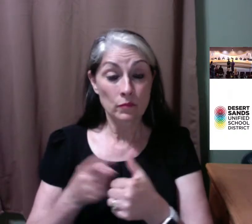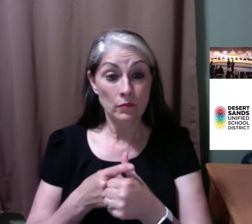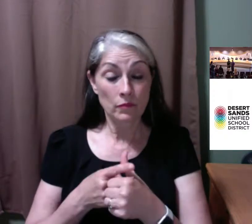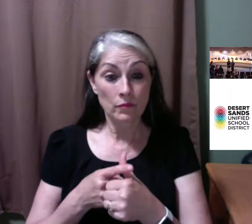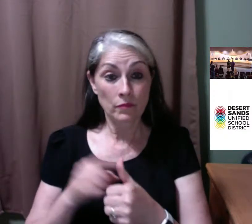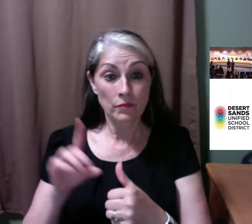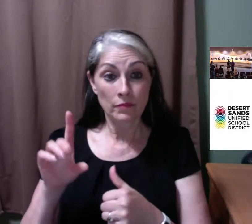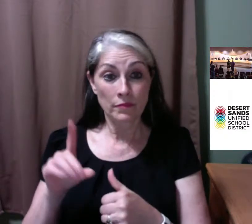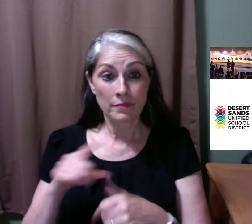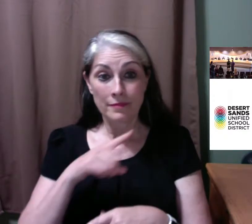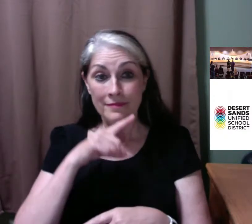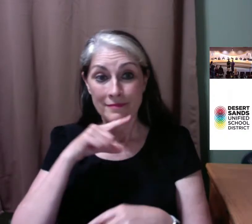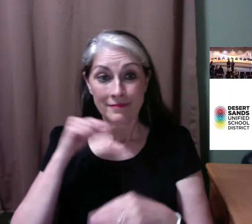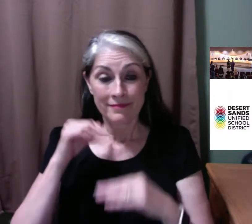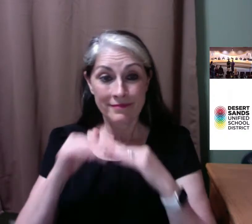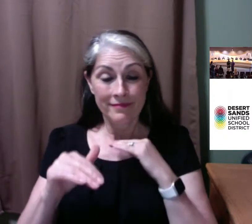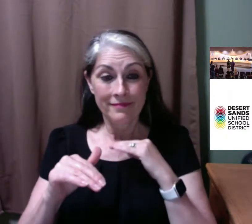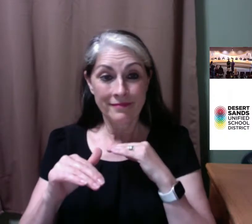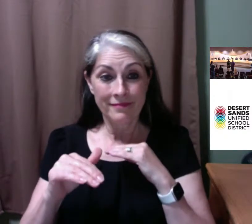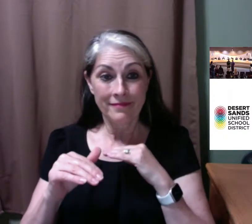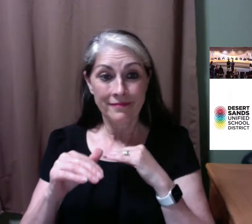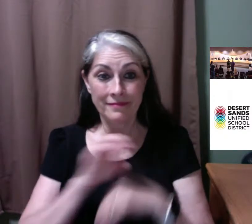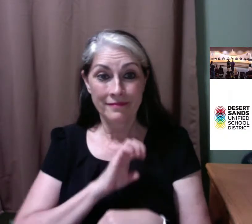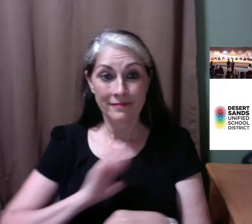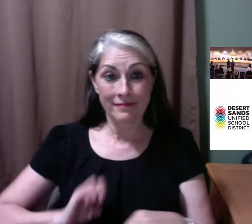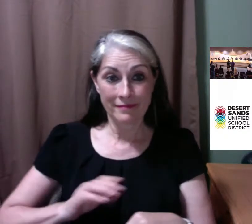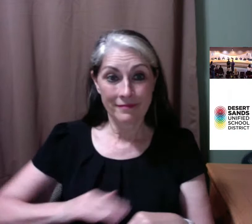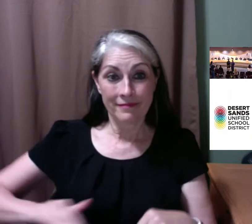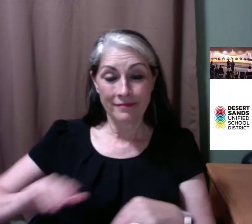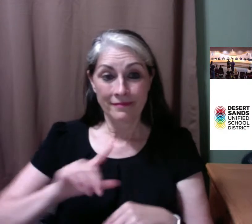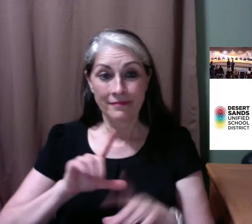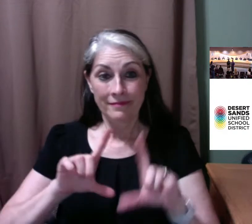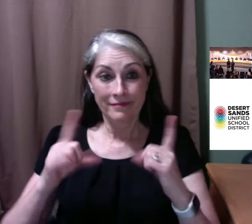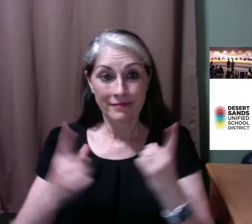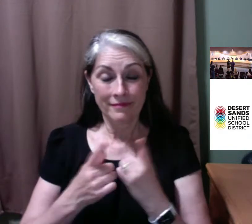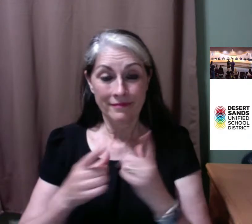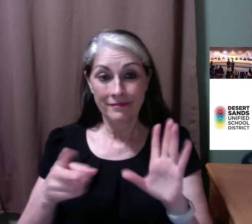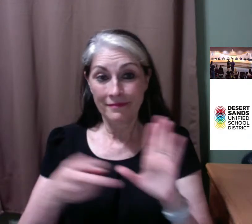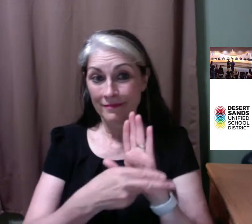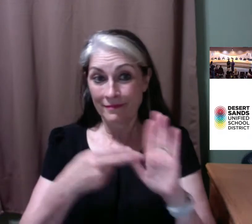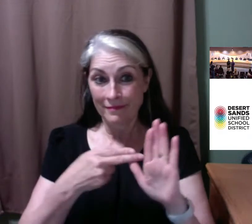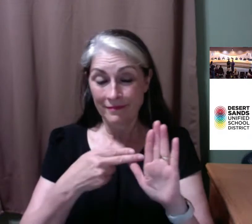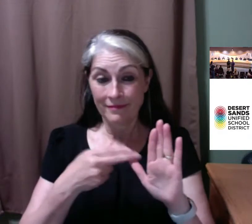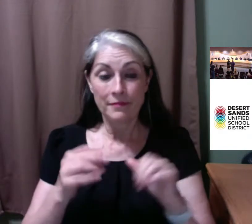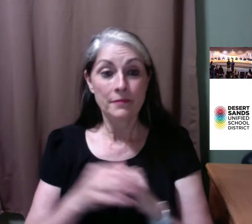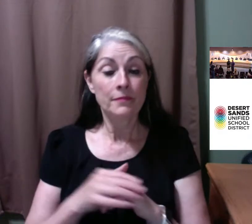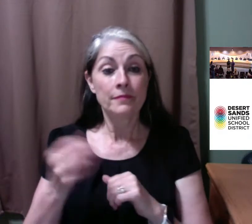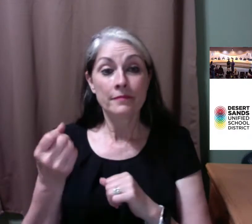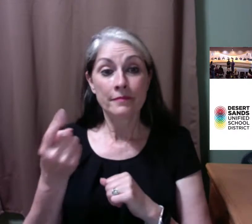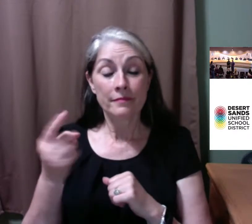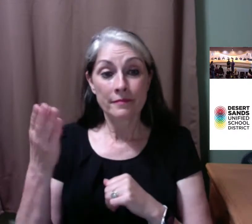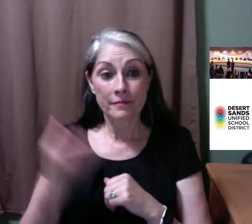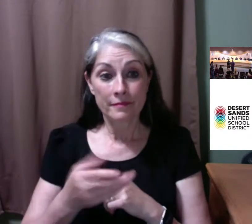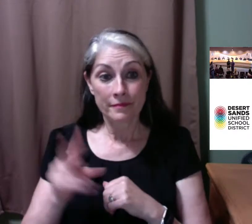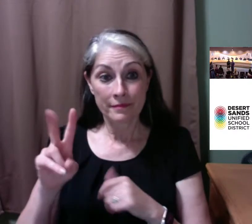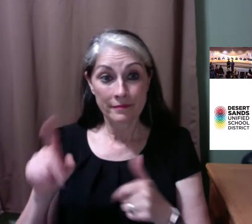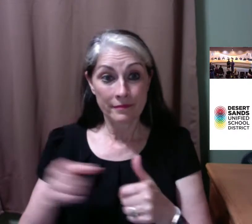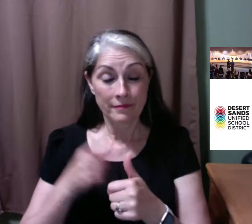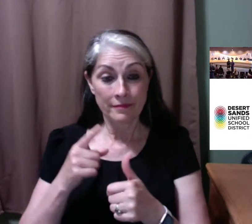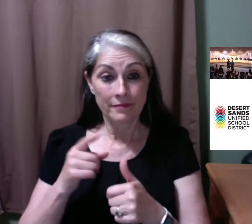Desert Empire League title in Shadow Hills baseball history. They had an 11-2 first round